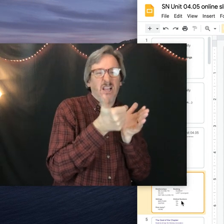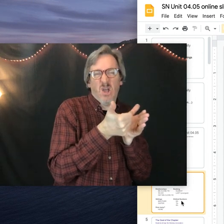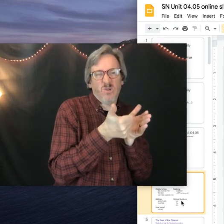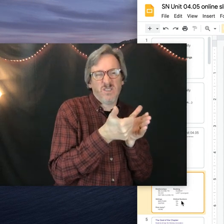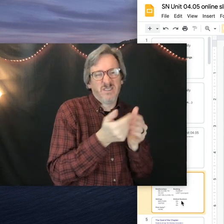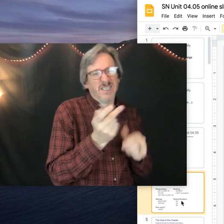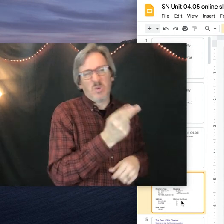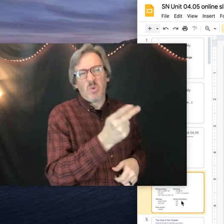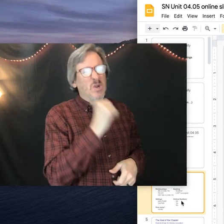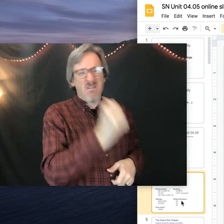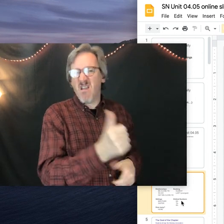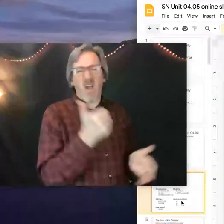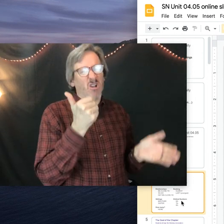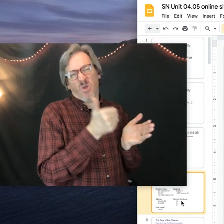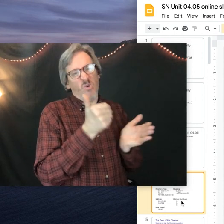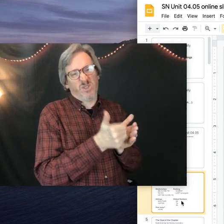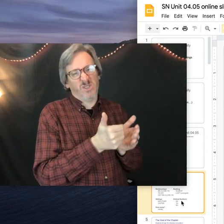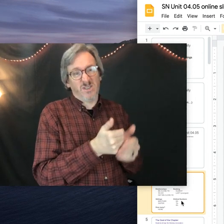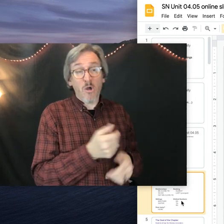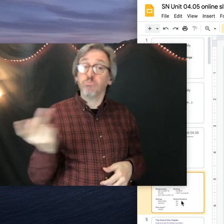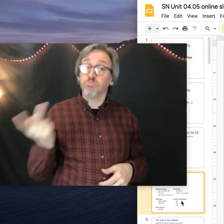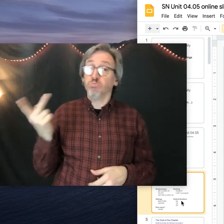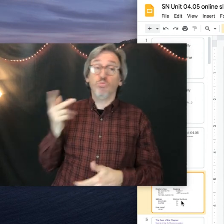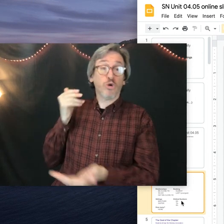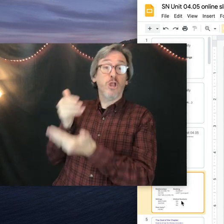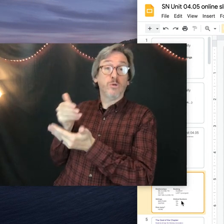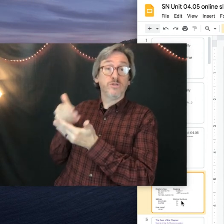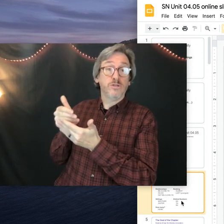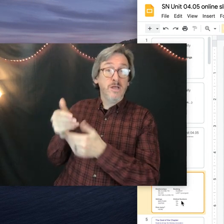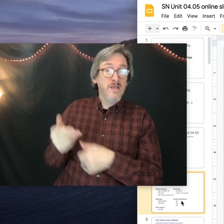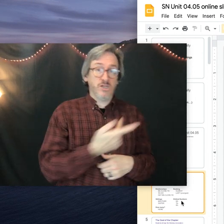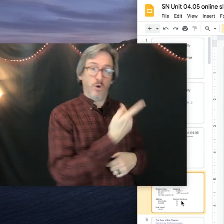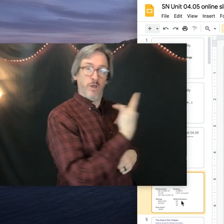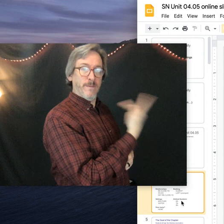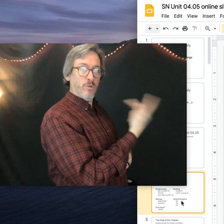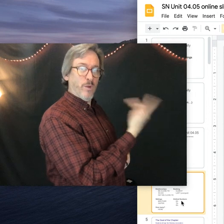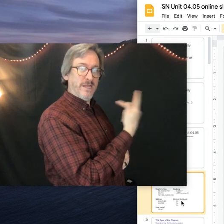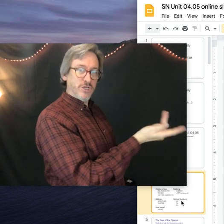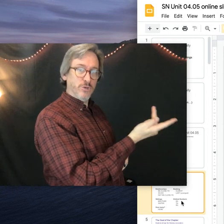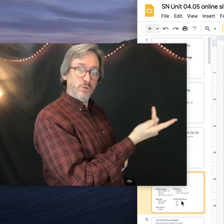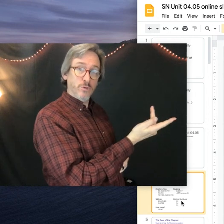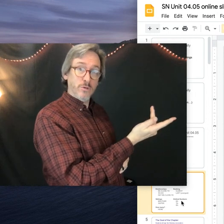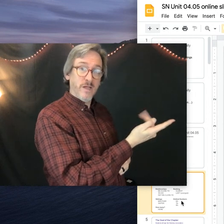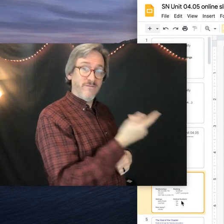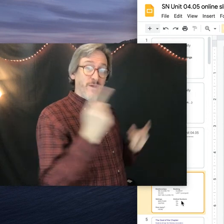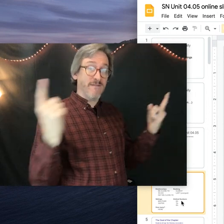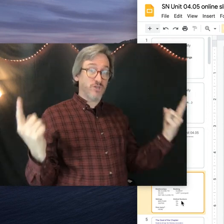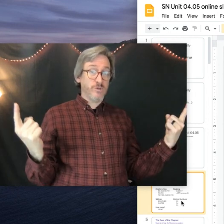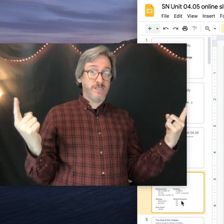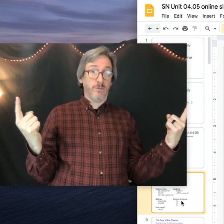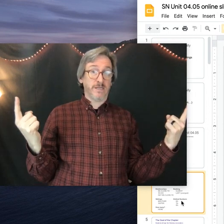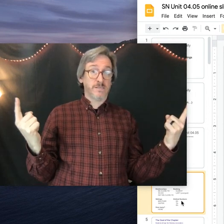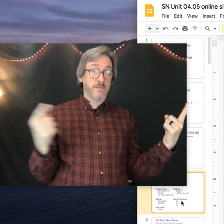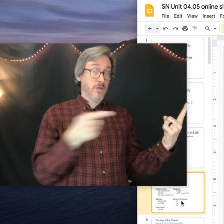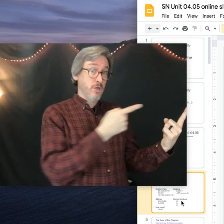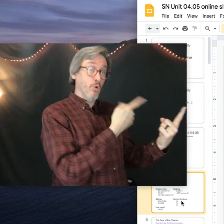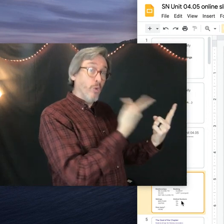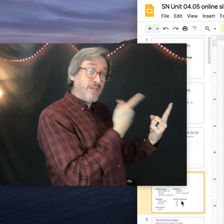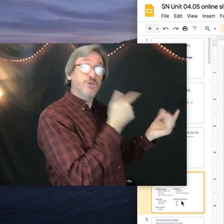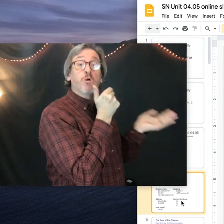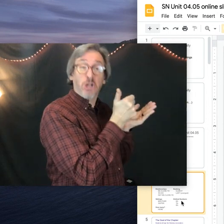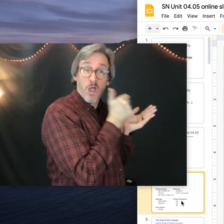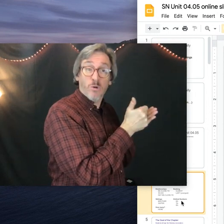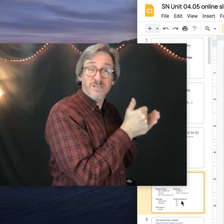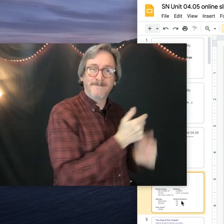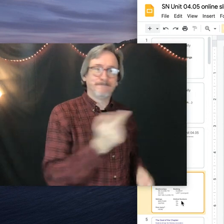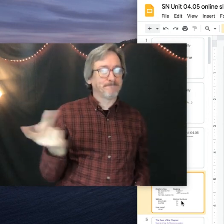not that close, not close, not close. So Kimmy, we two. If you have two siblings, we